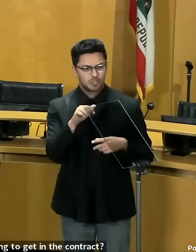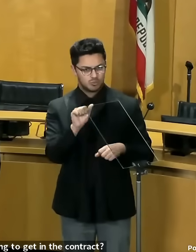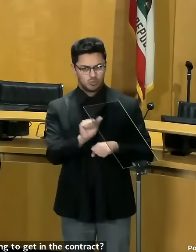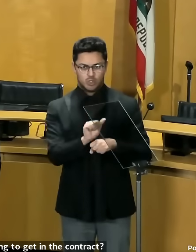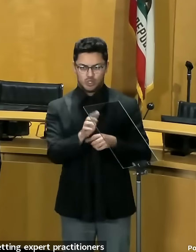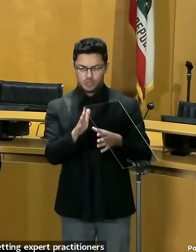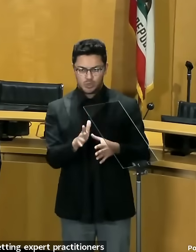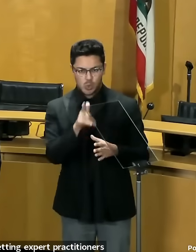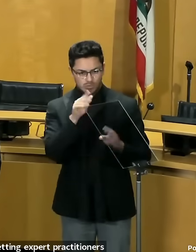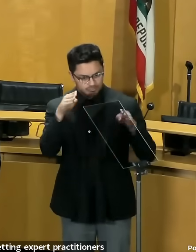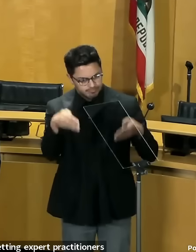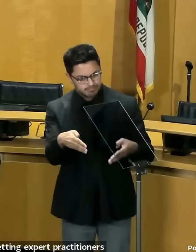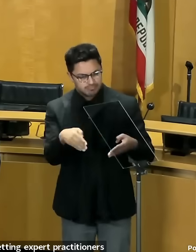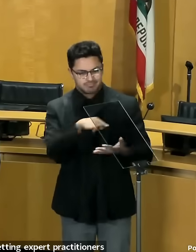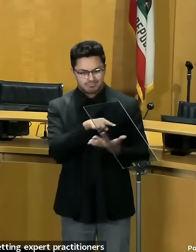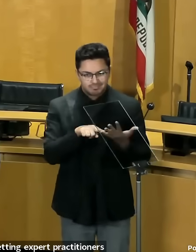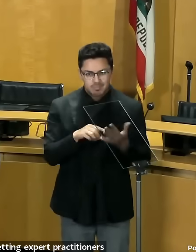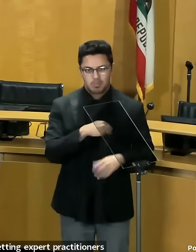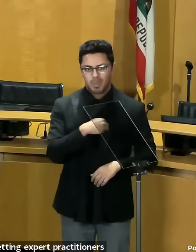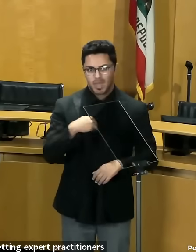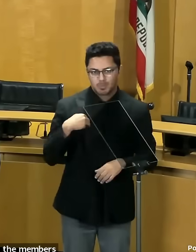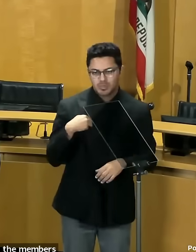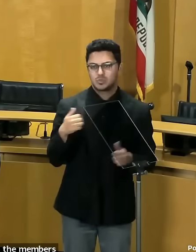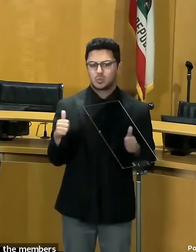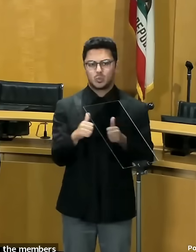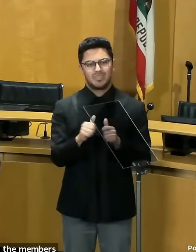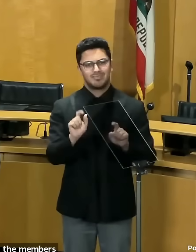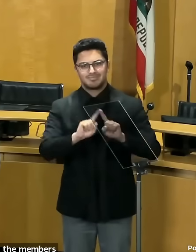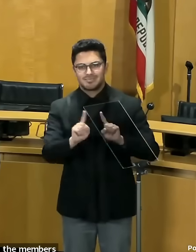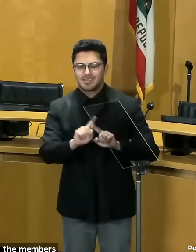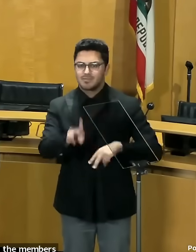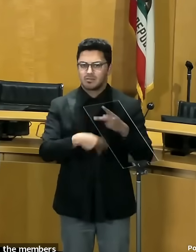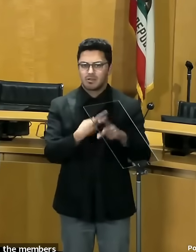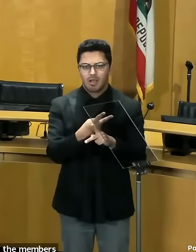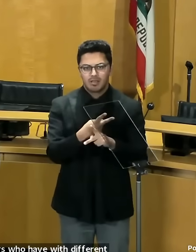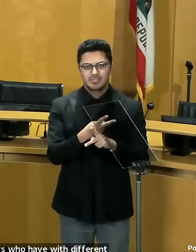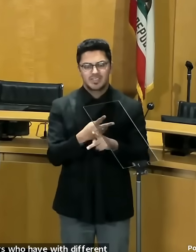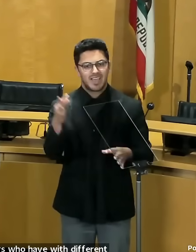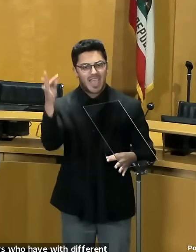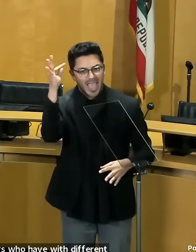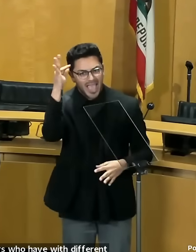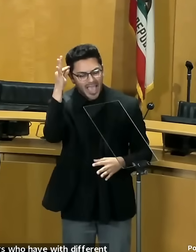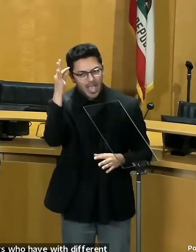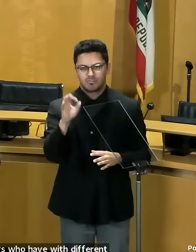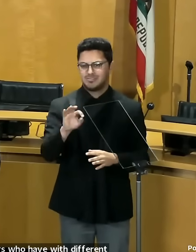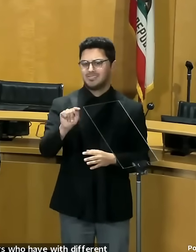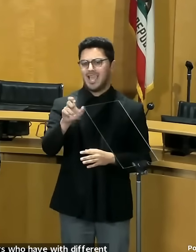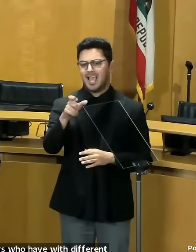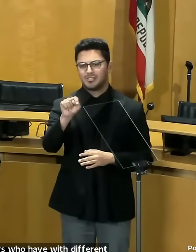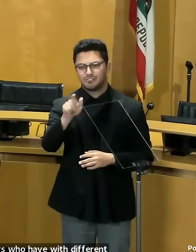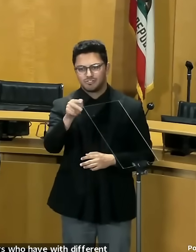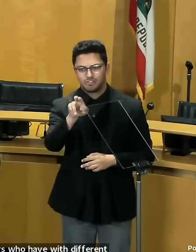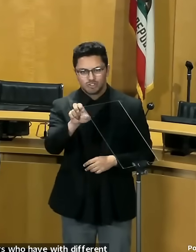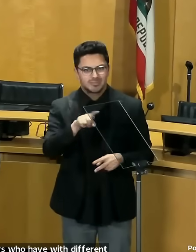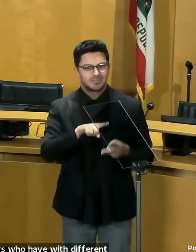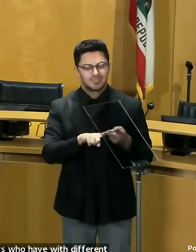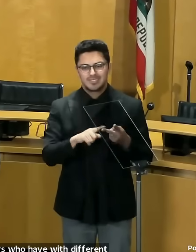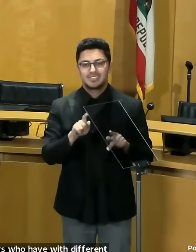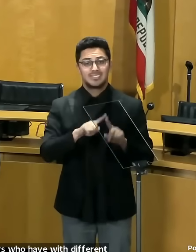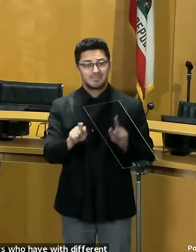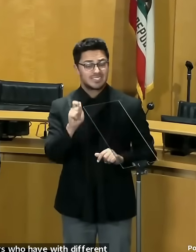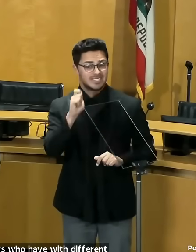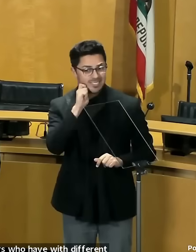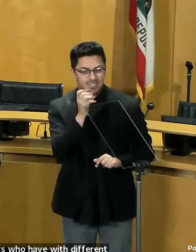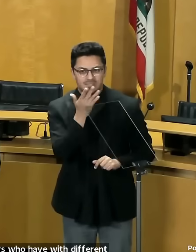that can work on the members who have with different kinds of hair textures and skin tones,